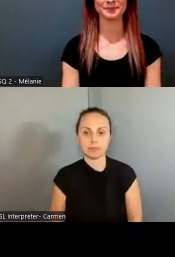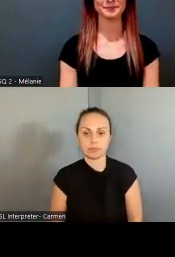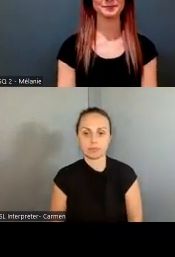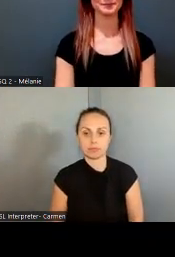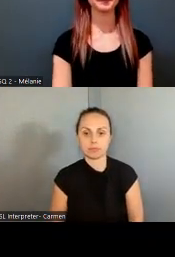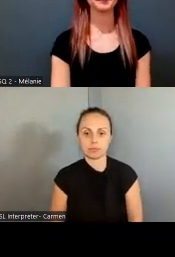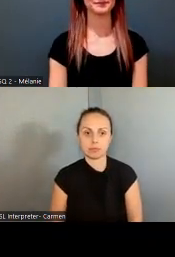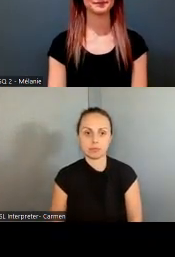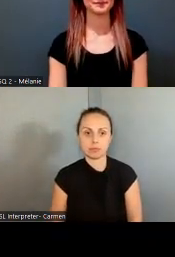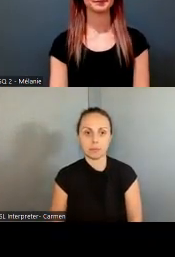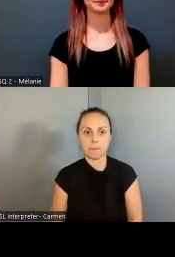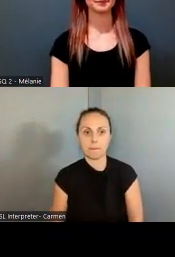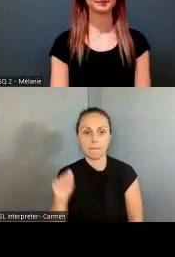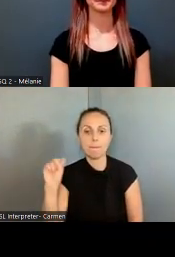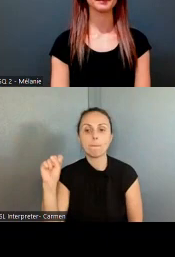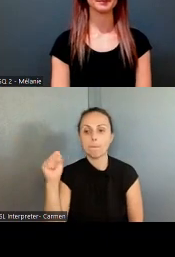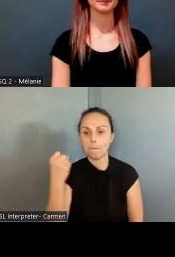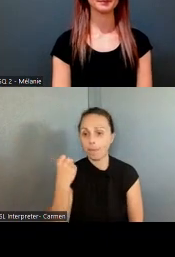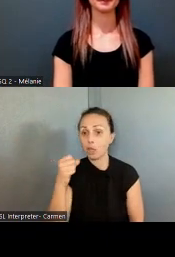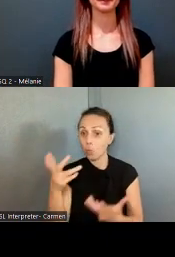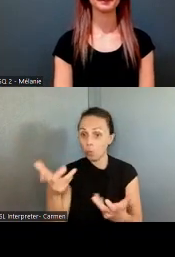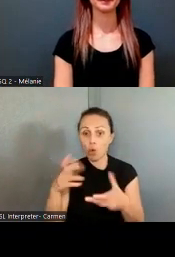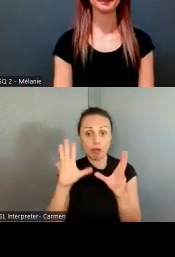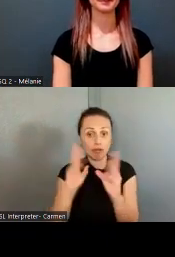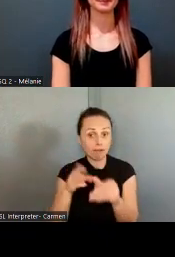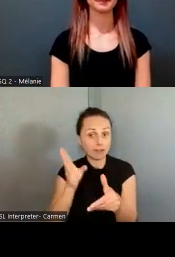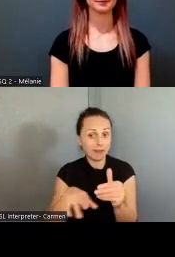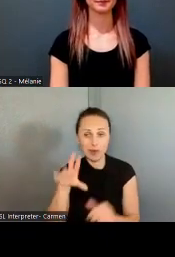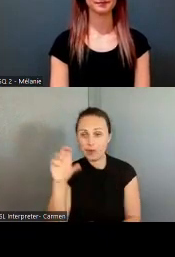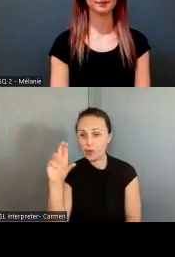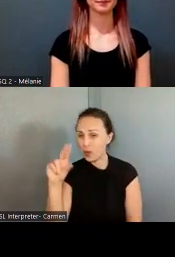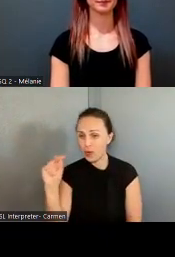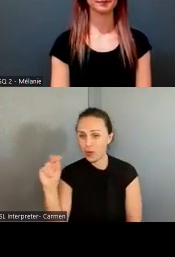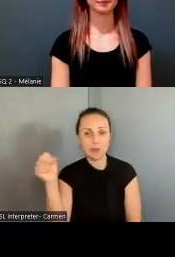We want this conference to end. No.